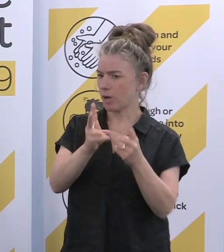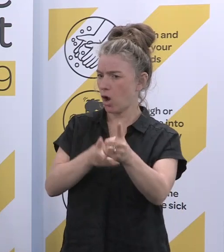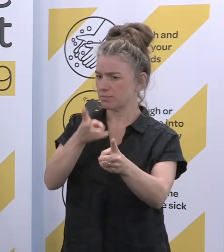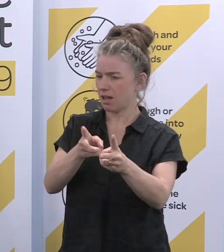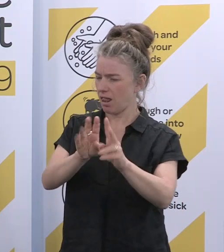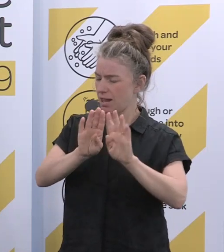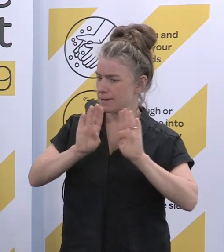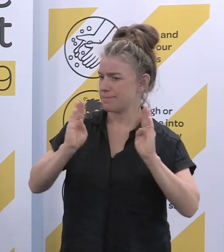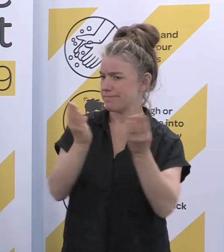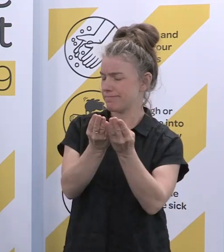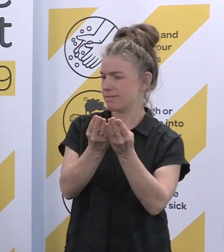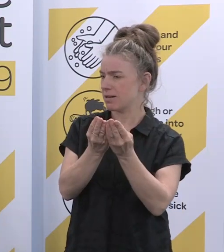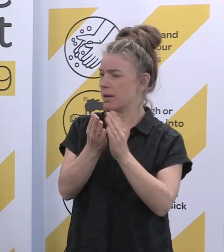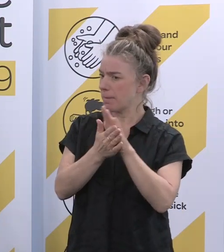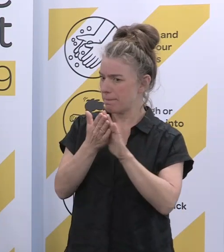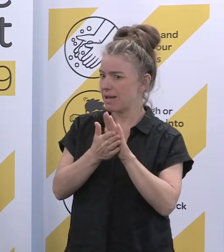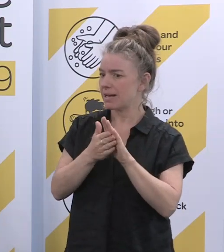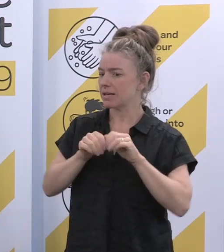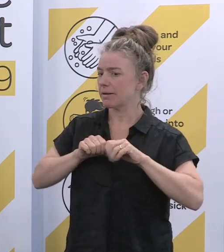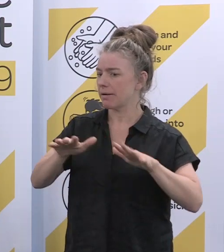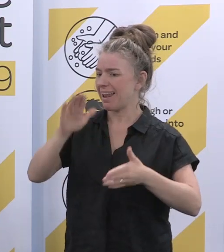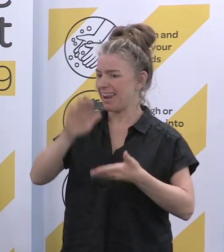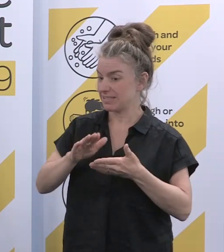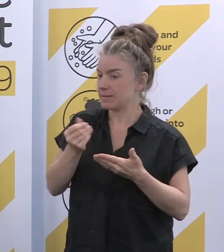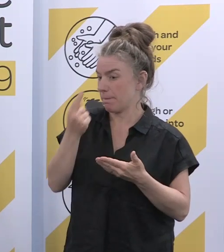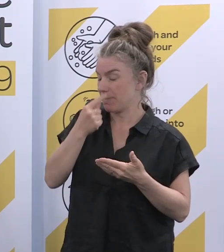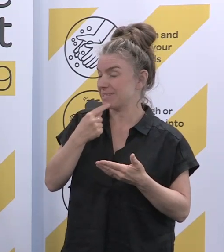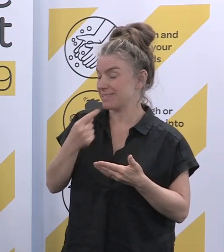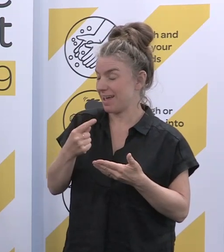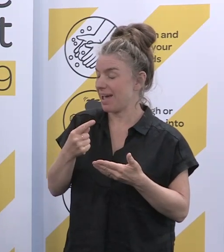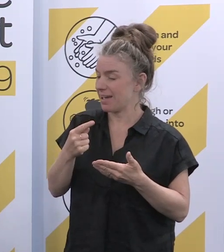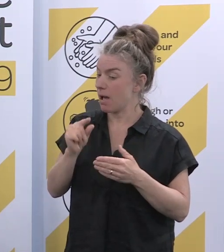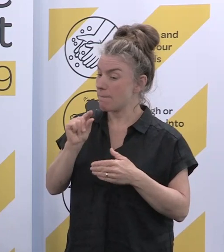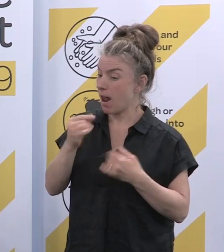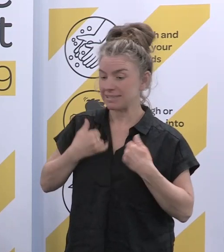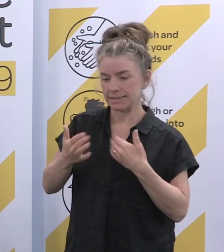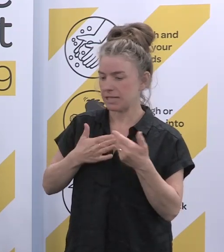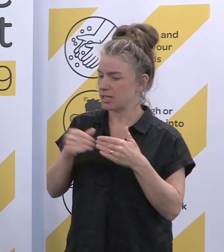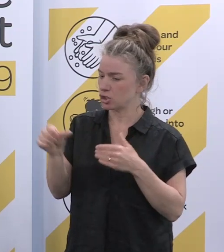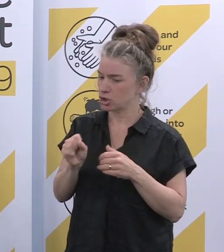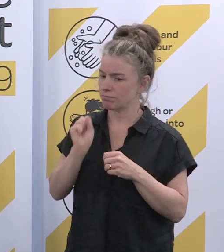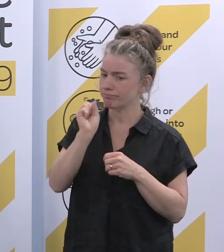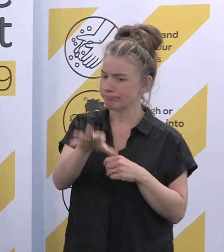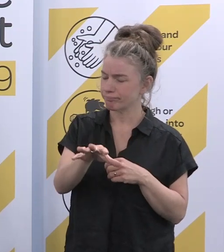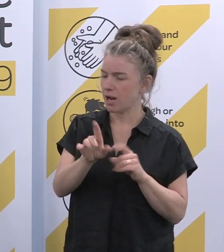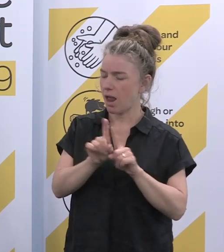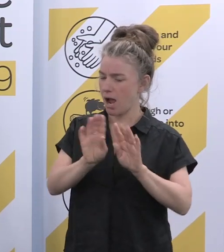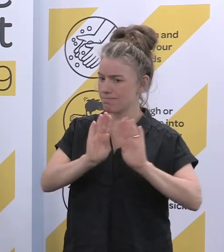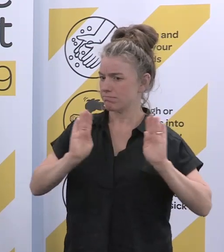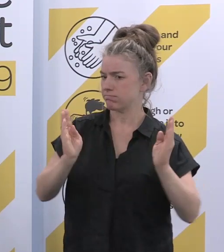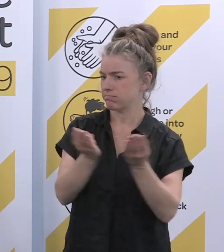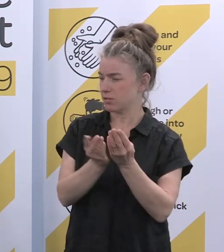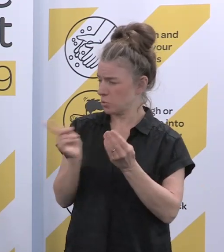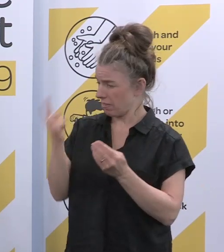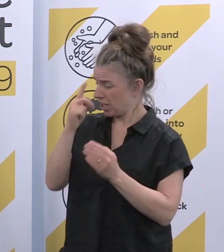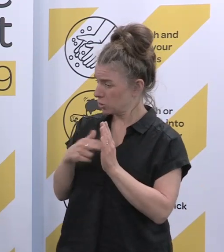with reducing the infection rate there. Is that something you think we might need to consider here, sort of quarantining people in one place rather than